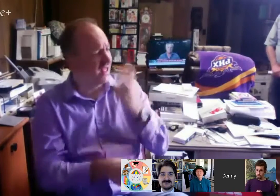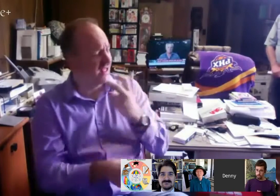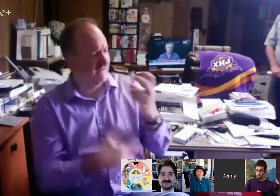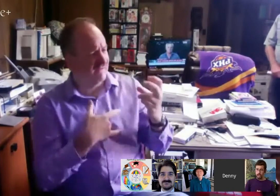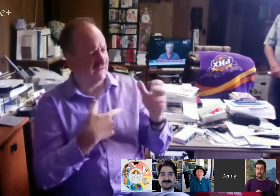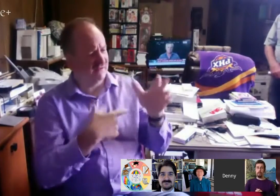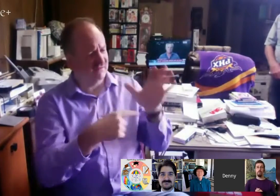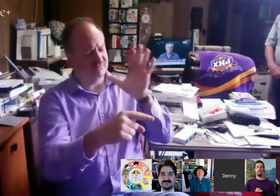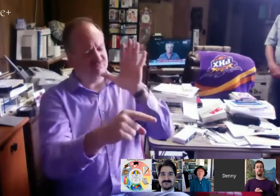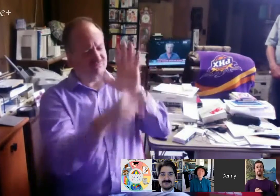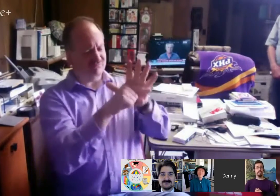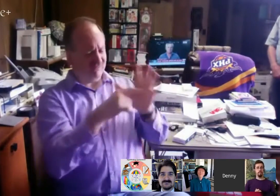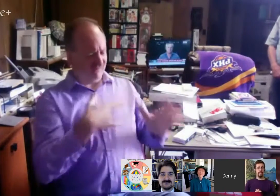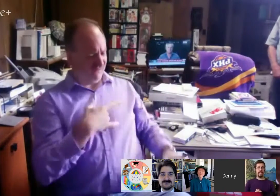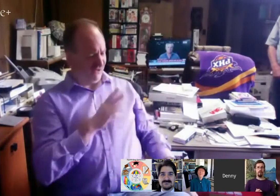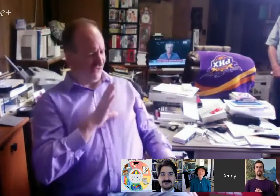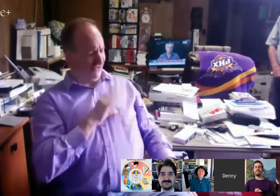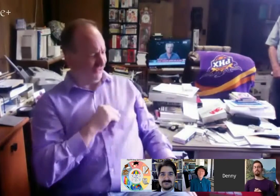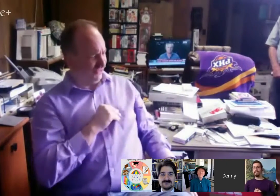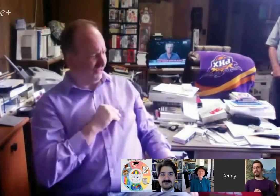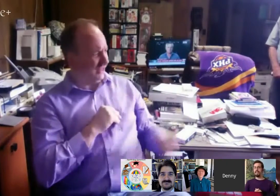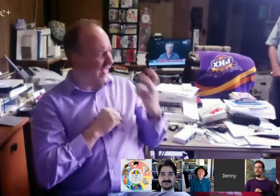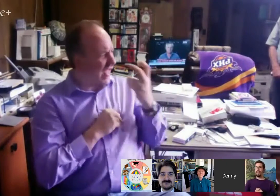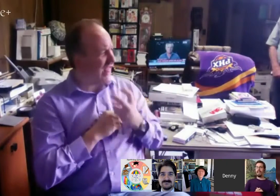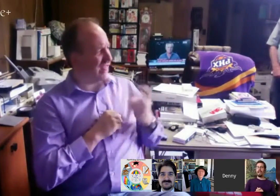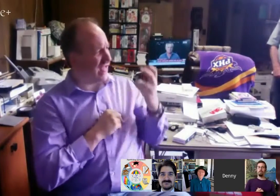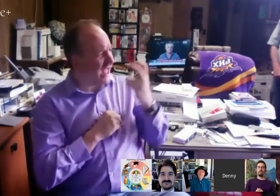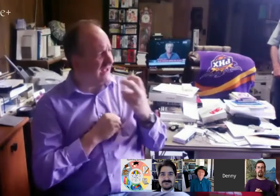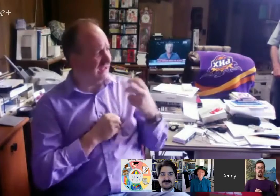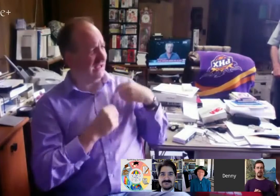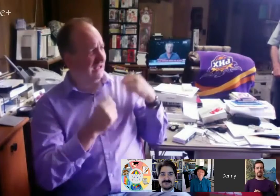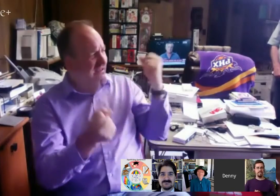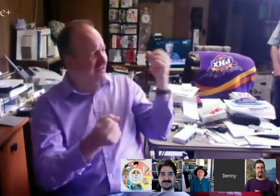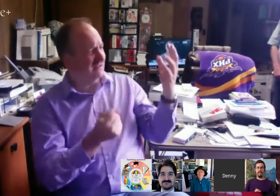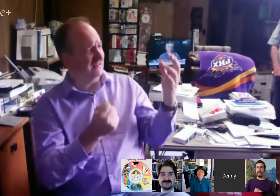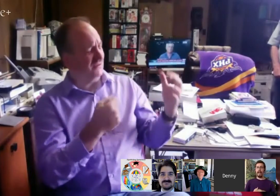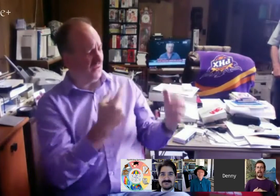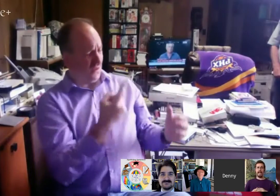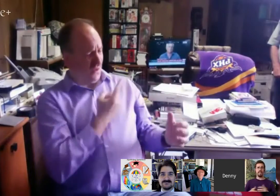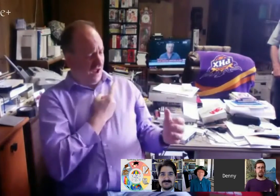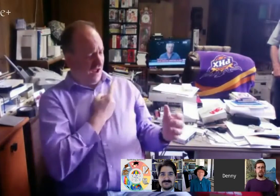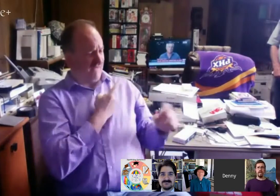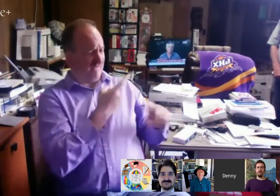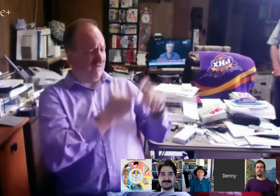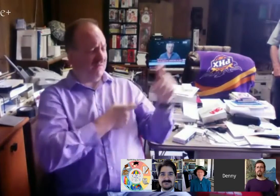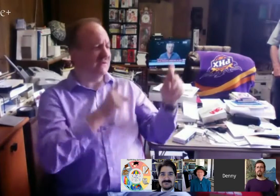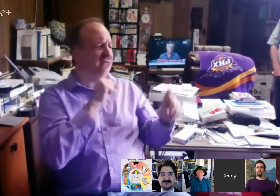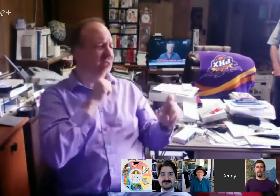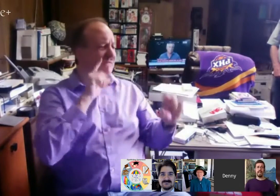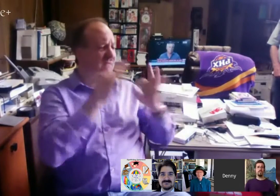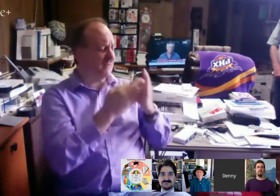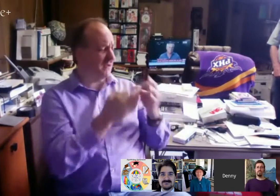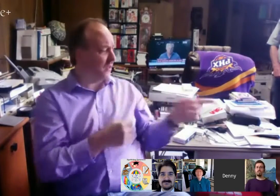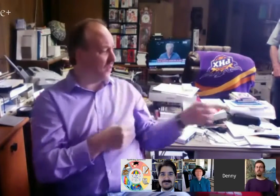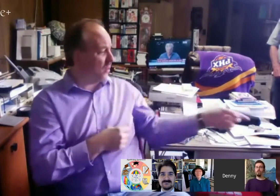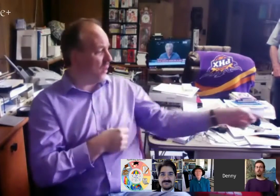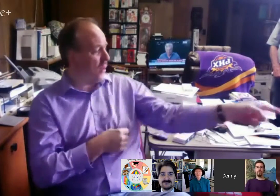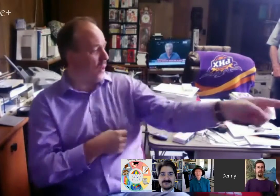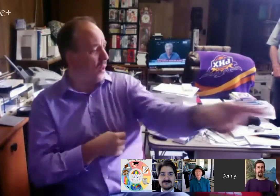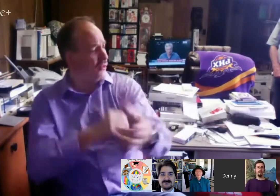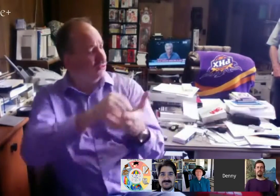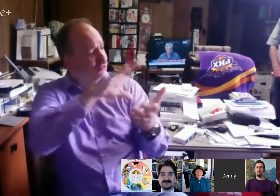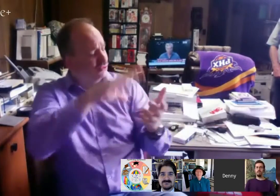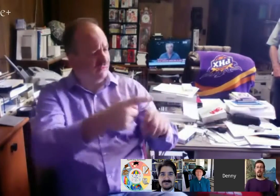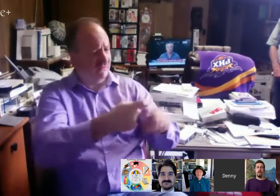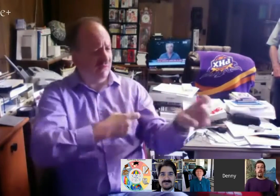oral school where they were teaching me how to speak, and I was not allowed to sign, and I had to learn how to speak, and I just